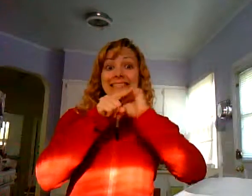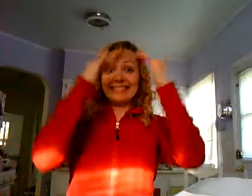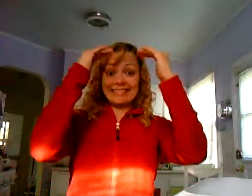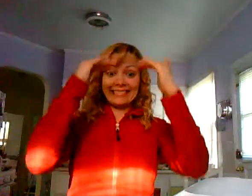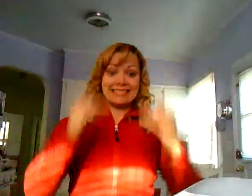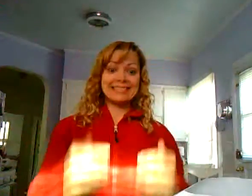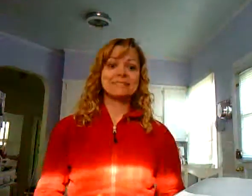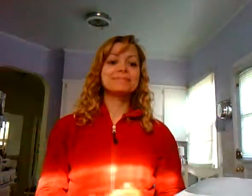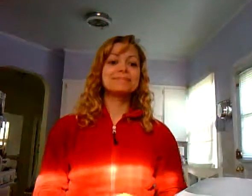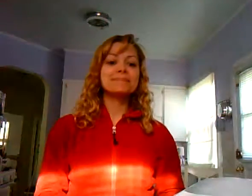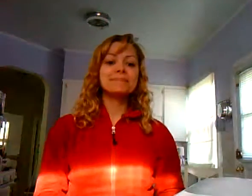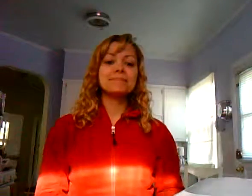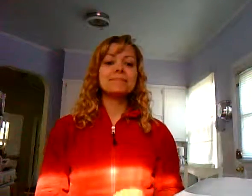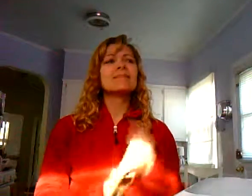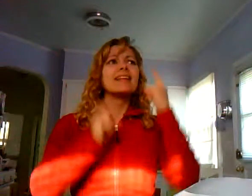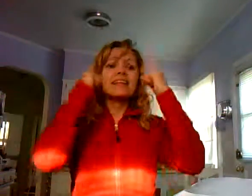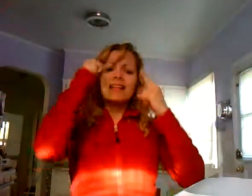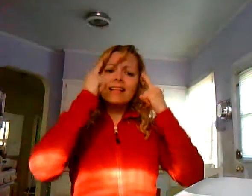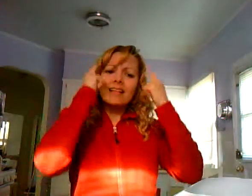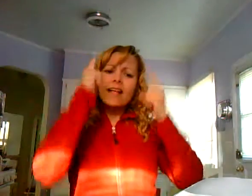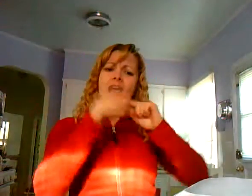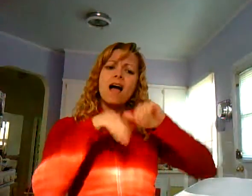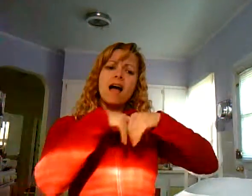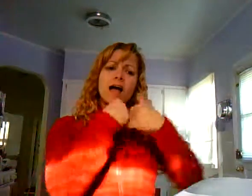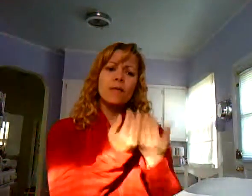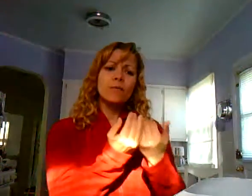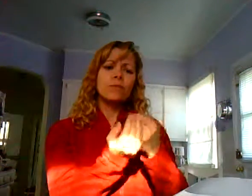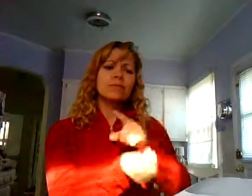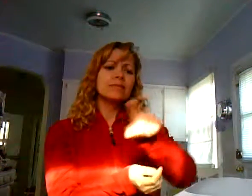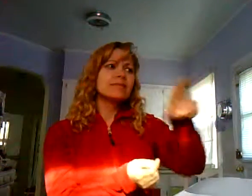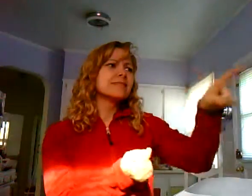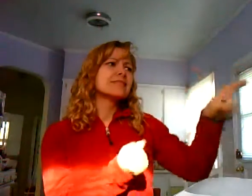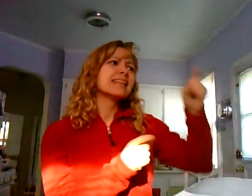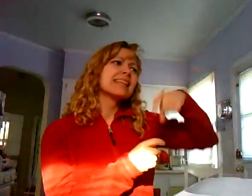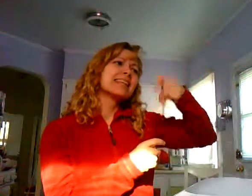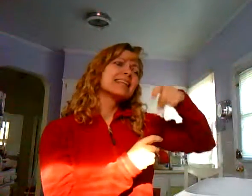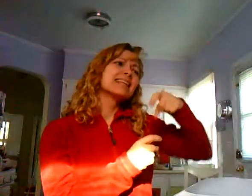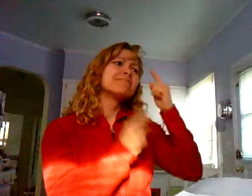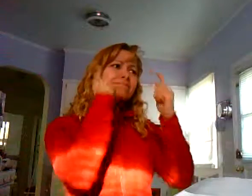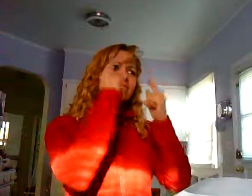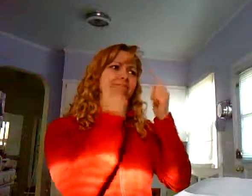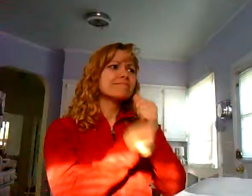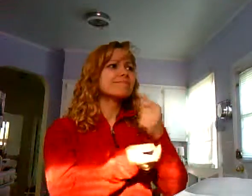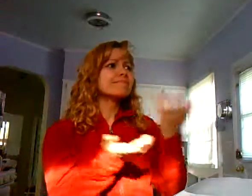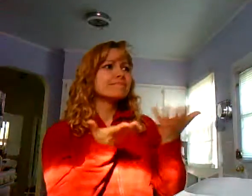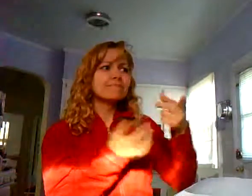More practicals. Think about how you need to think.